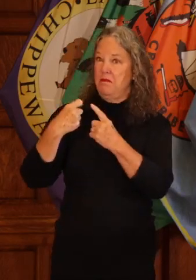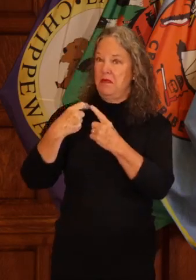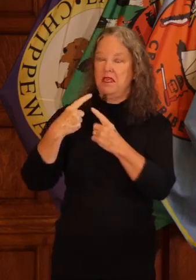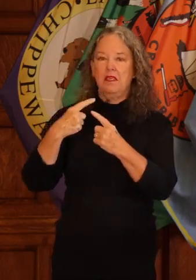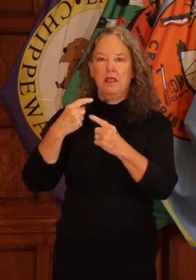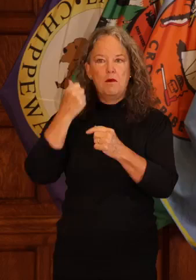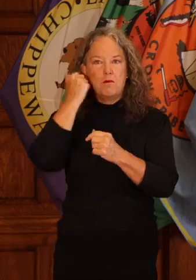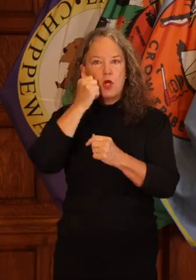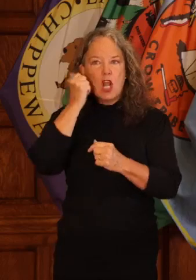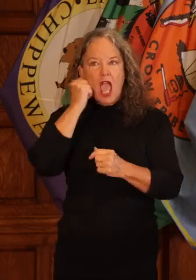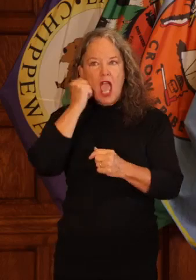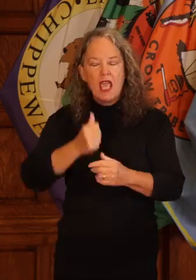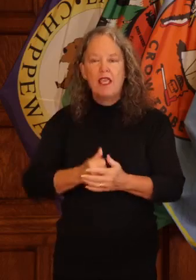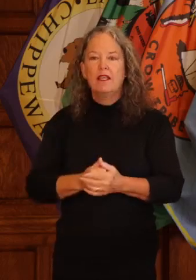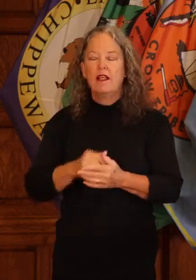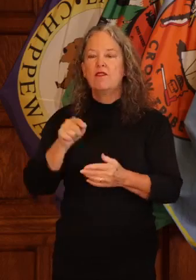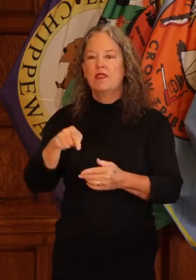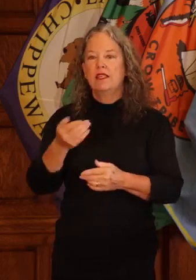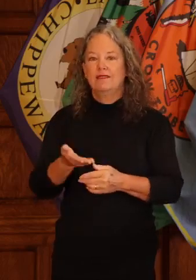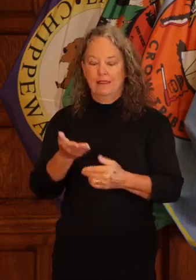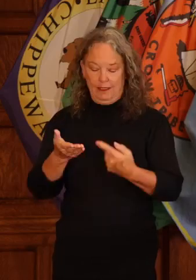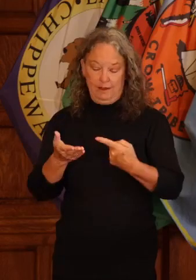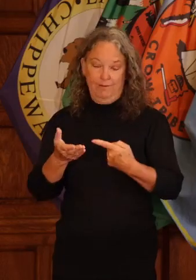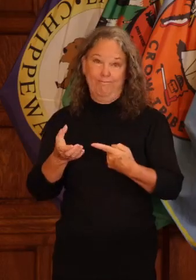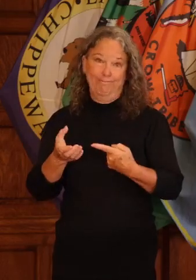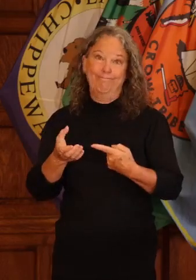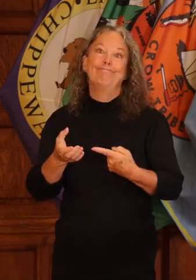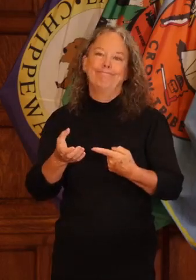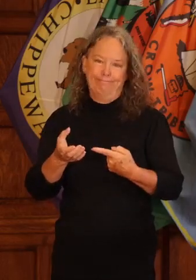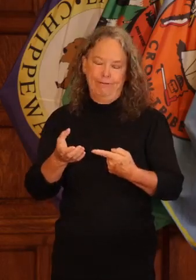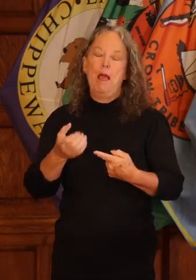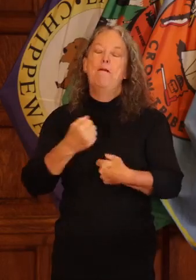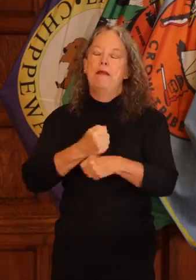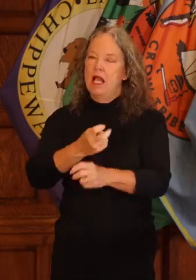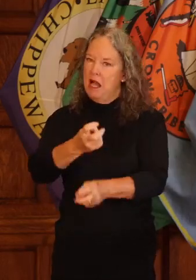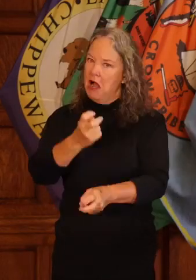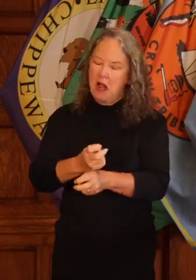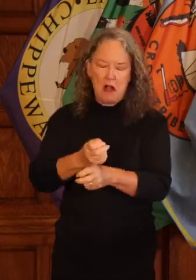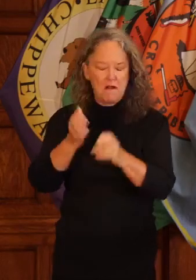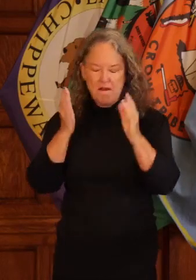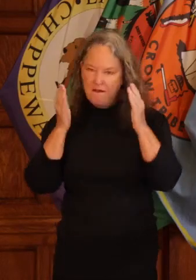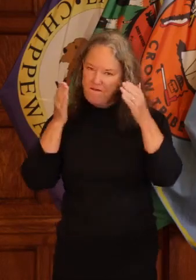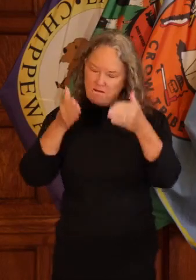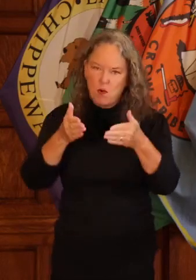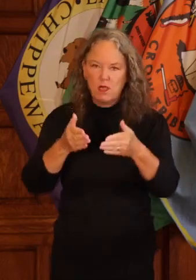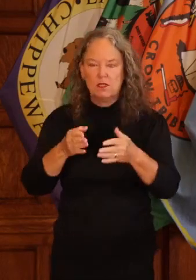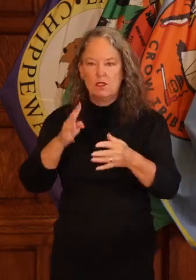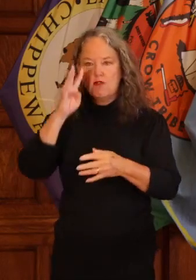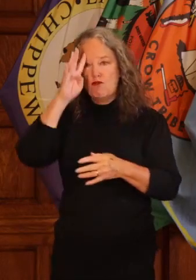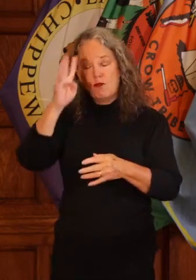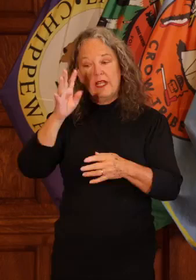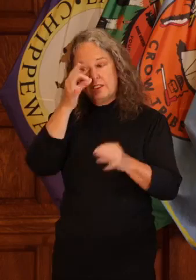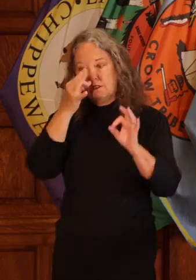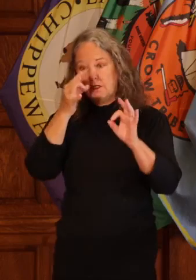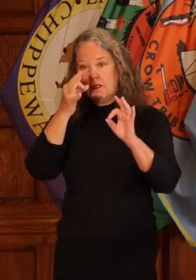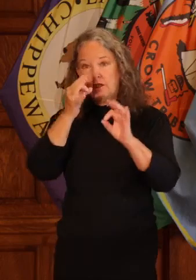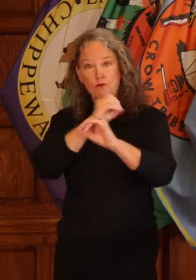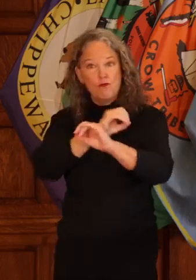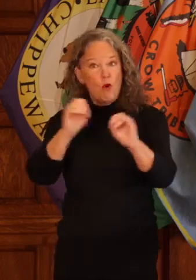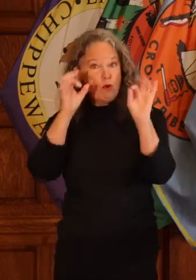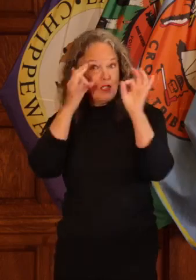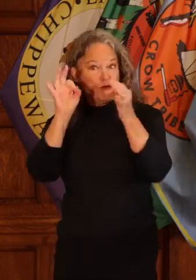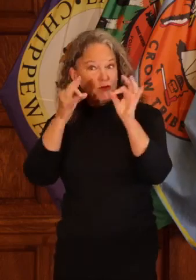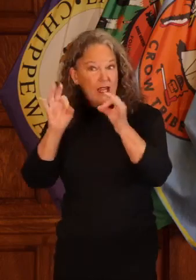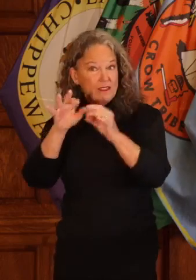day. These things make it hard to focus. Creating a distraction-free learning